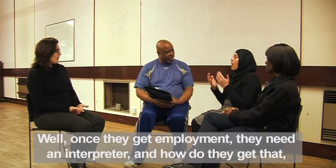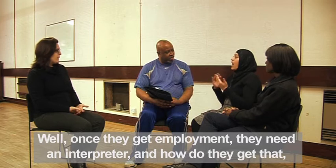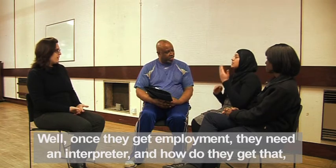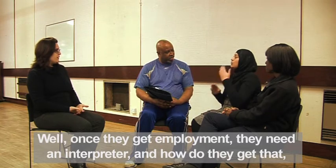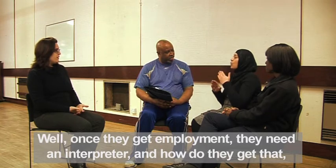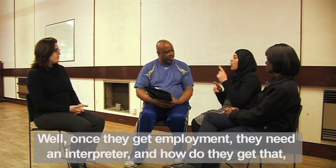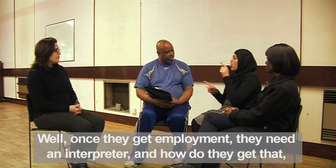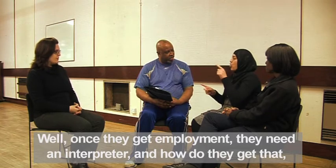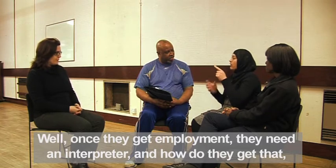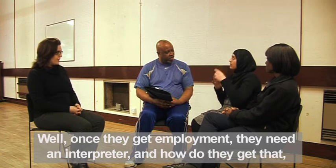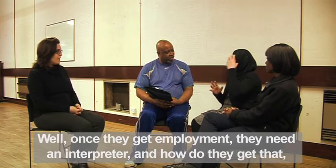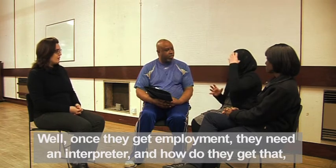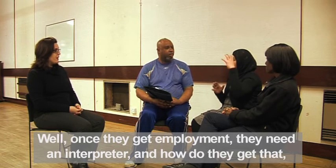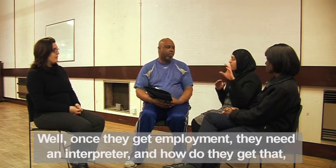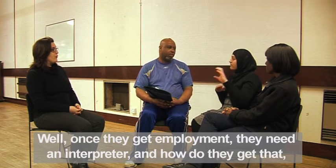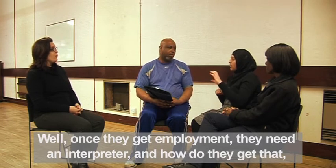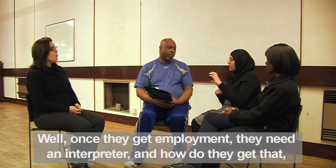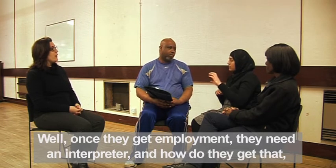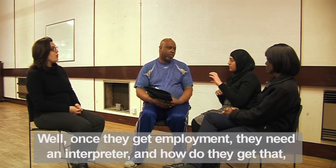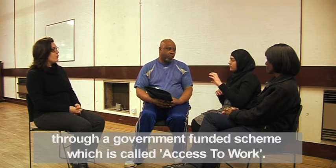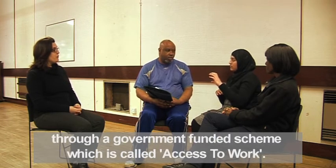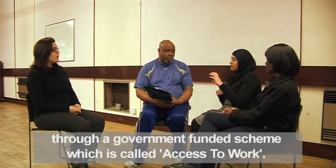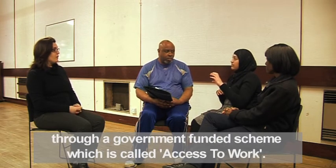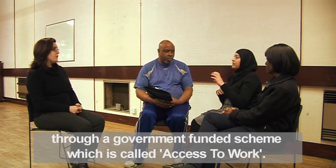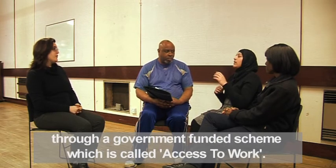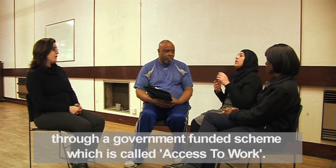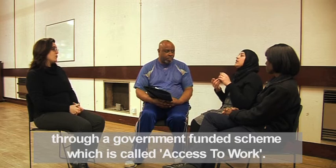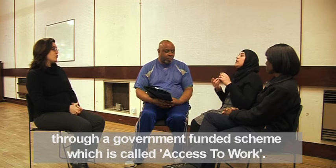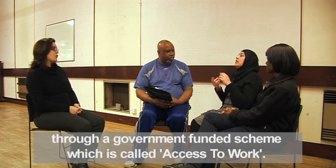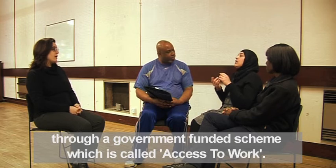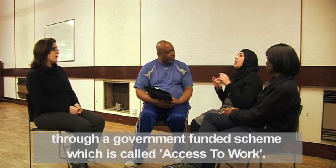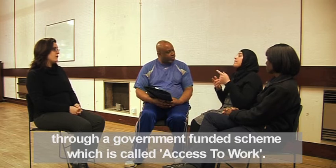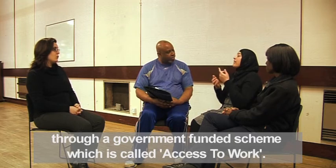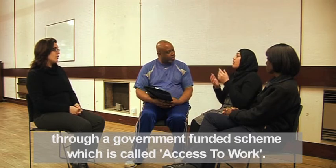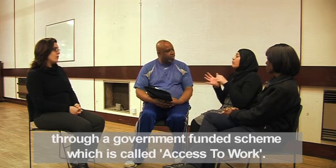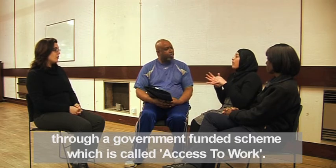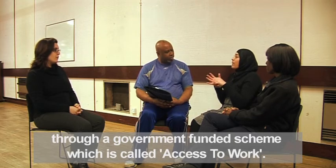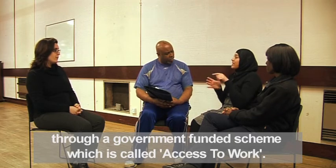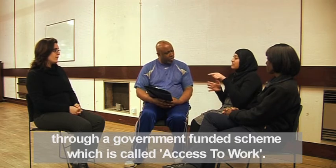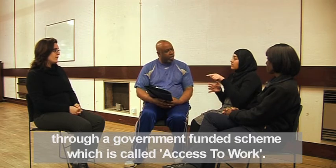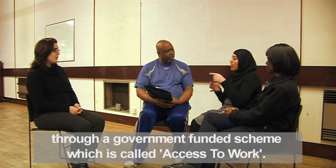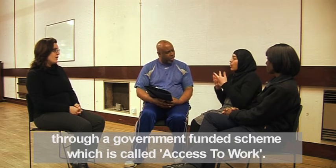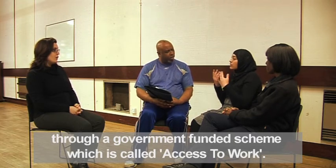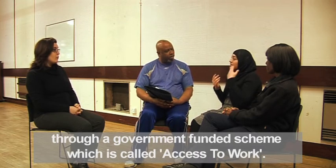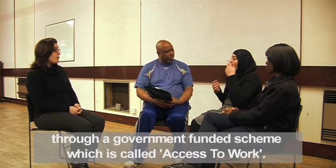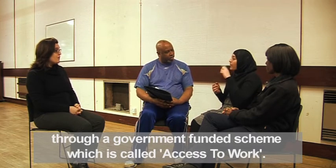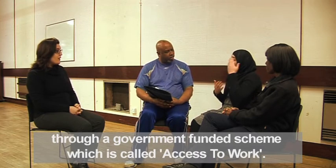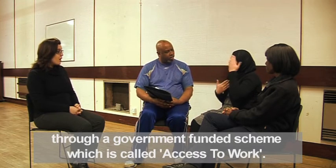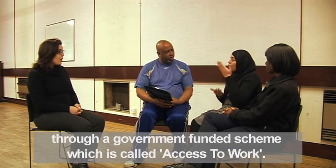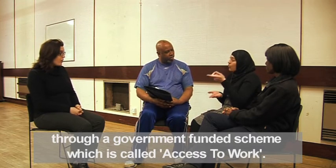they need an interpreter. And how do they get that? Through a government-funded scheme, which is called Access to Work. The problem is that a lot of